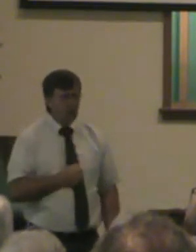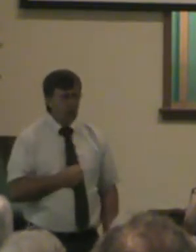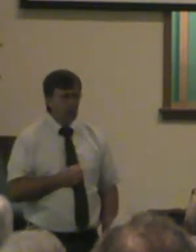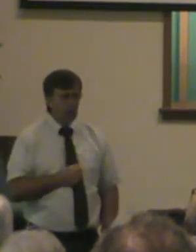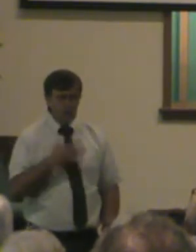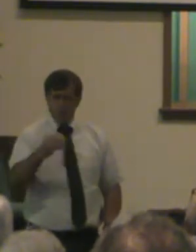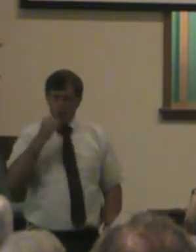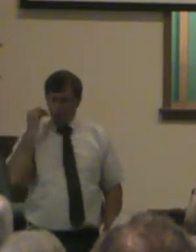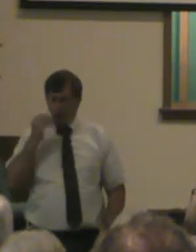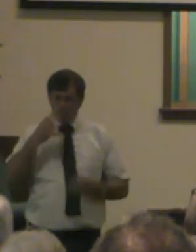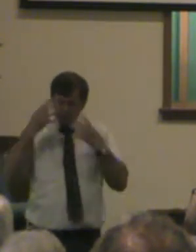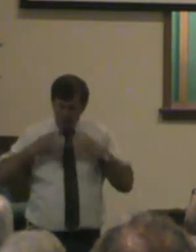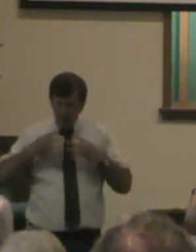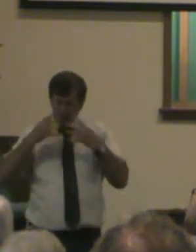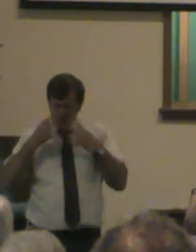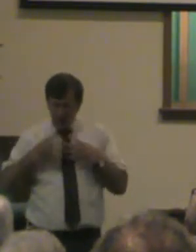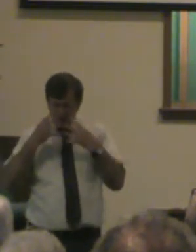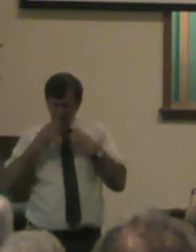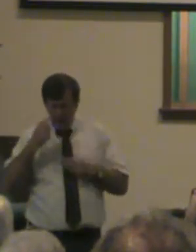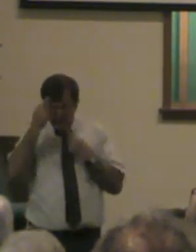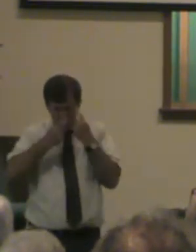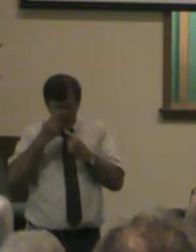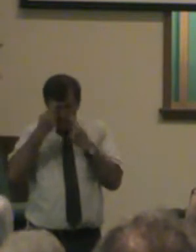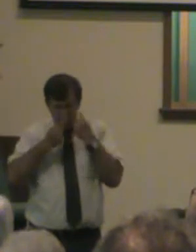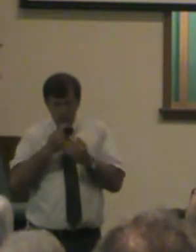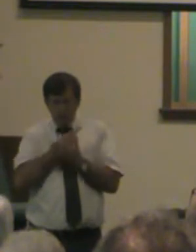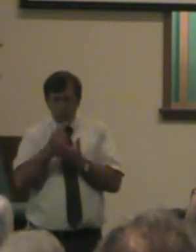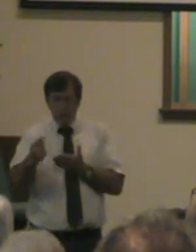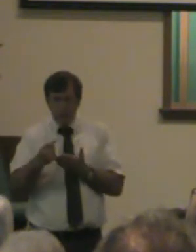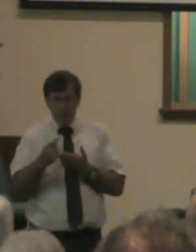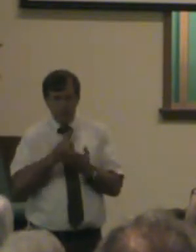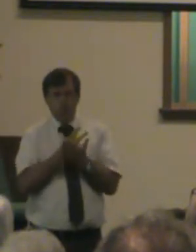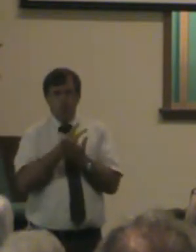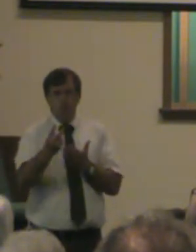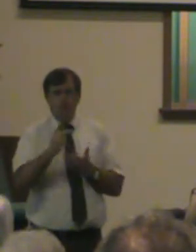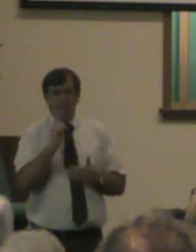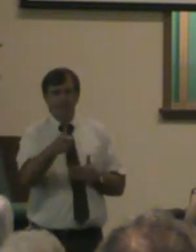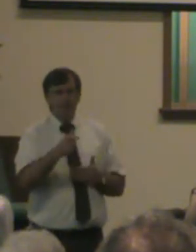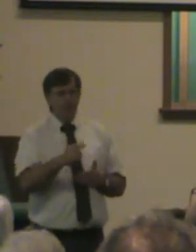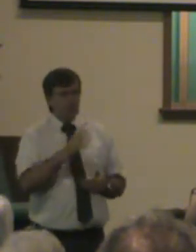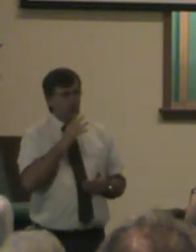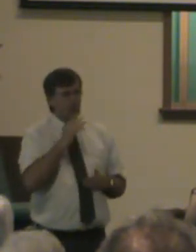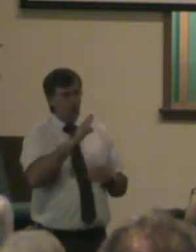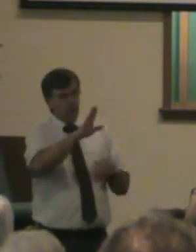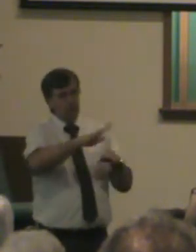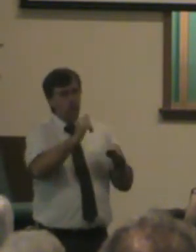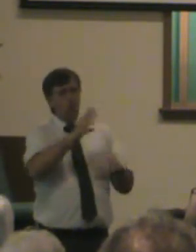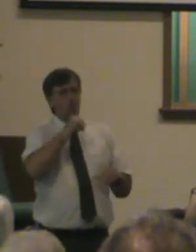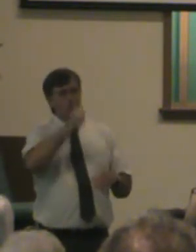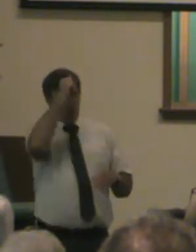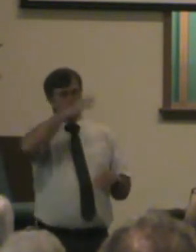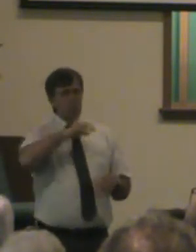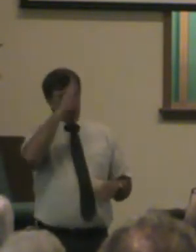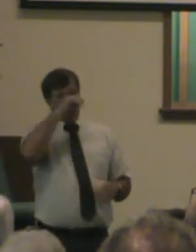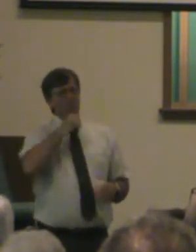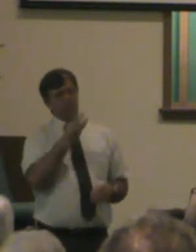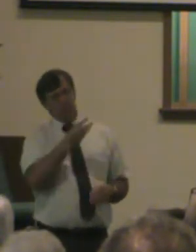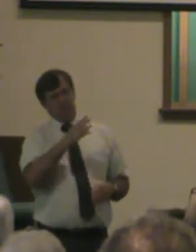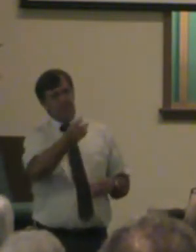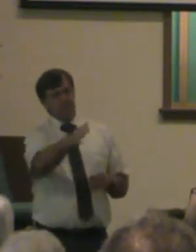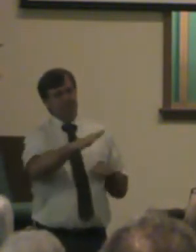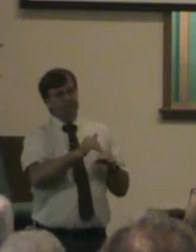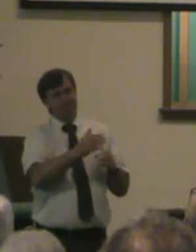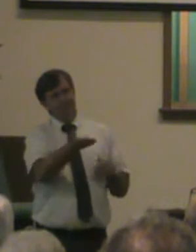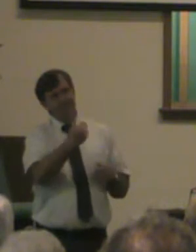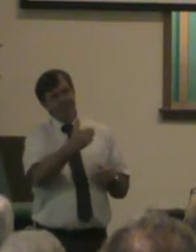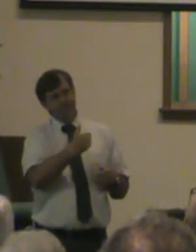went home, she cried, she thought about it for a whole week. 2 weeks later, she decided to talk to her sons, called her oldest one, about 16-year-old, into the room,